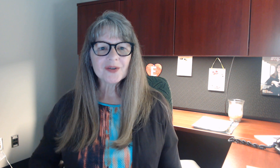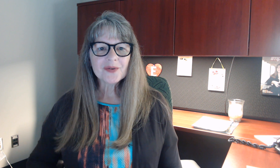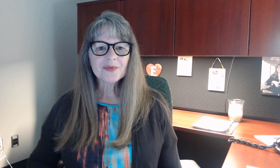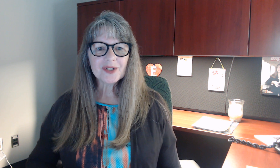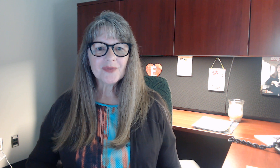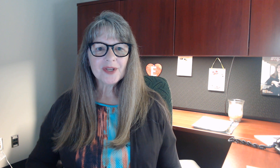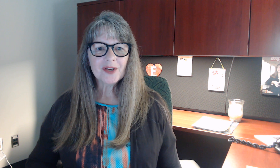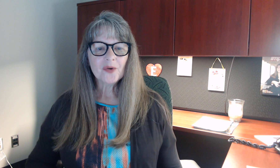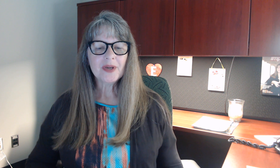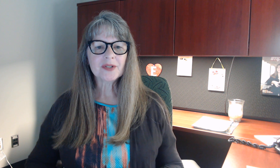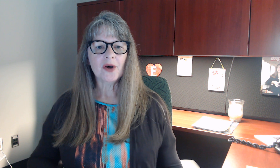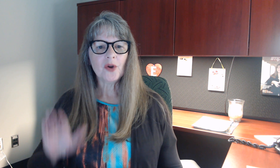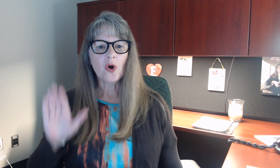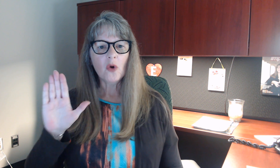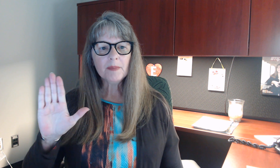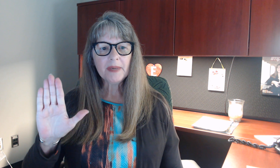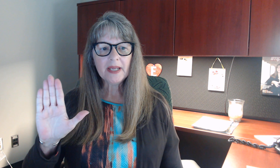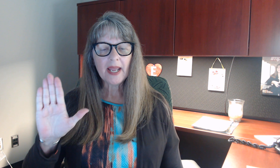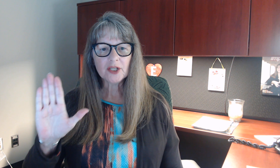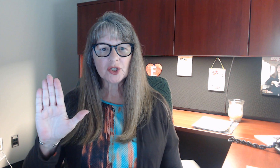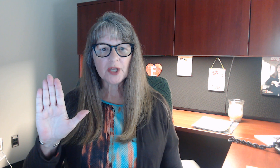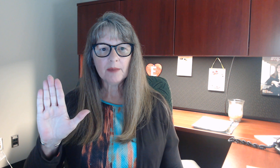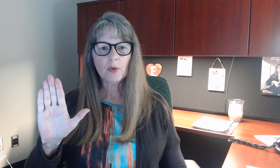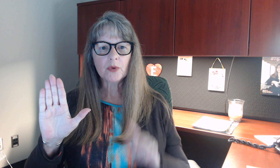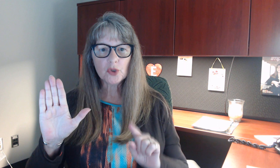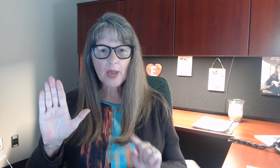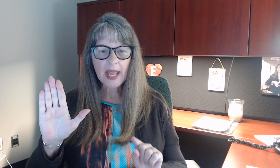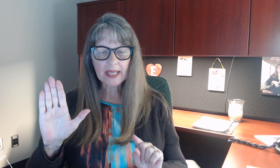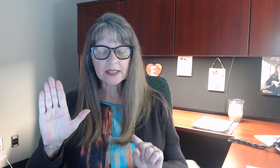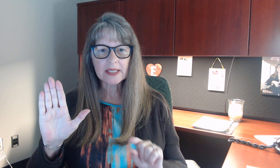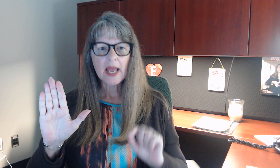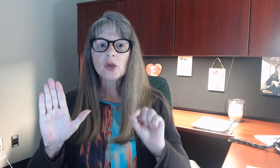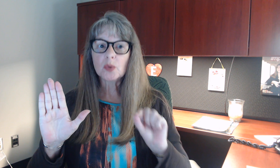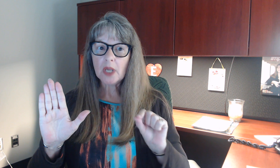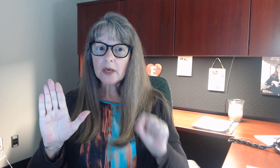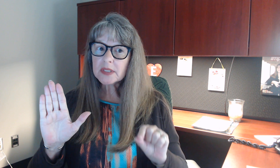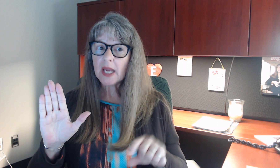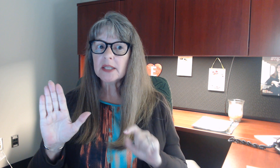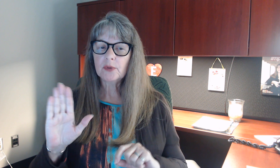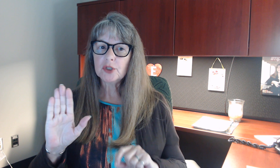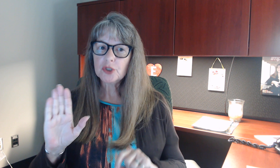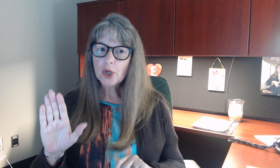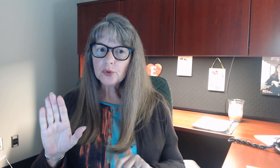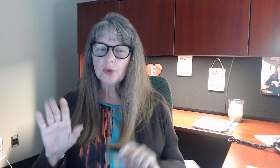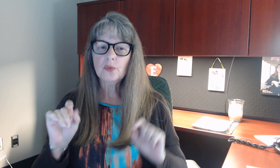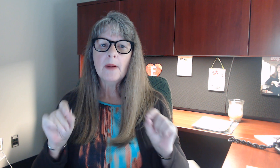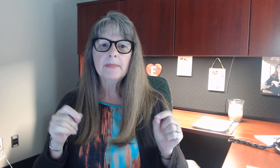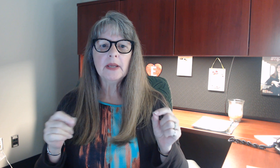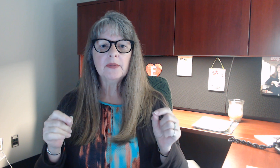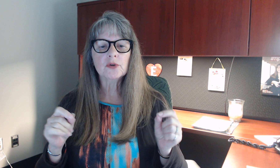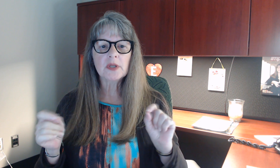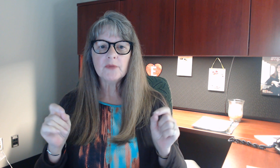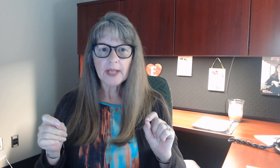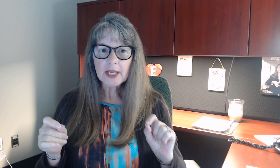So this video is on open B hand shape with two hands. So a lot of the signs I've already shown you, but there's some